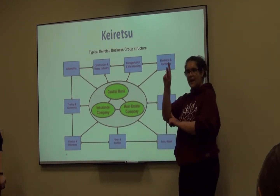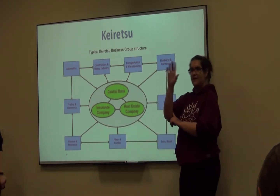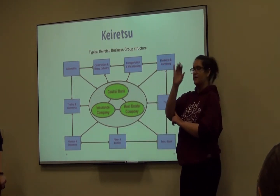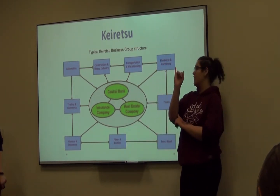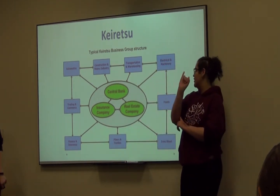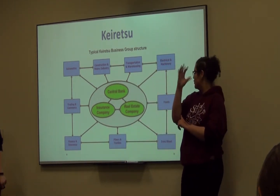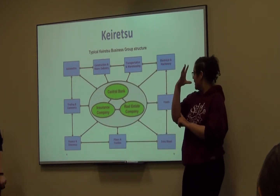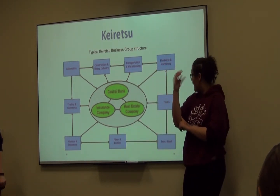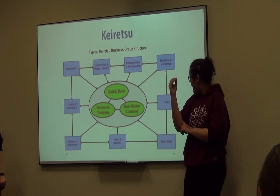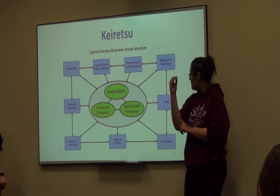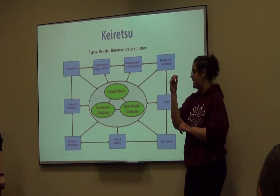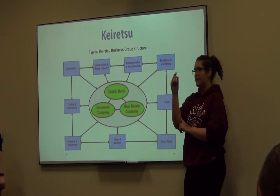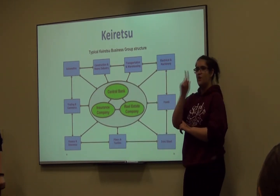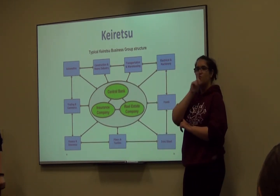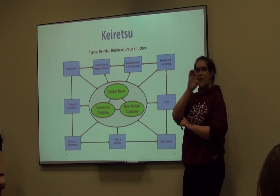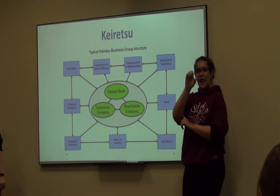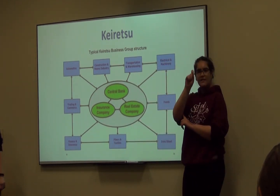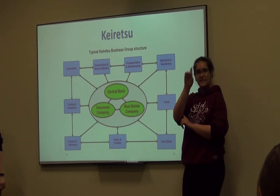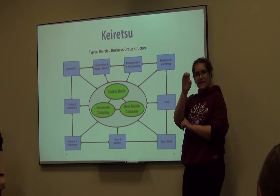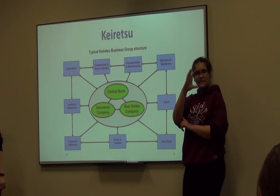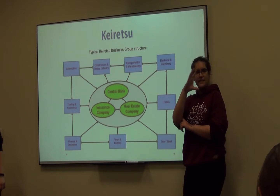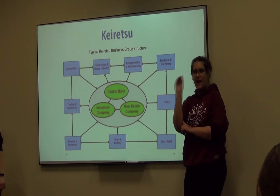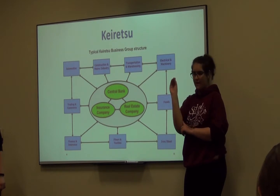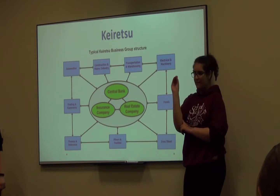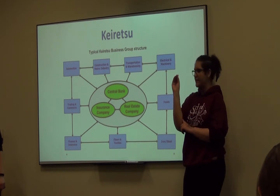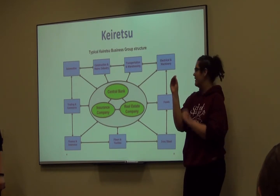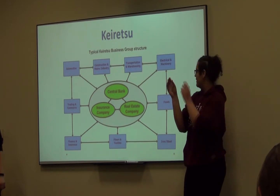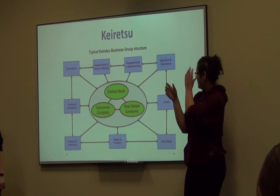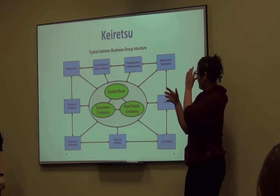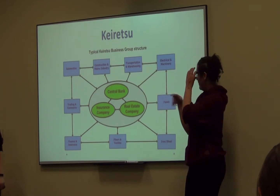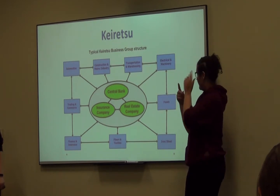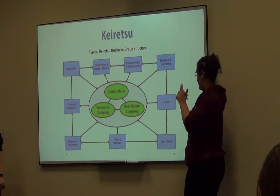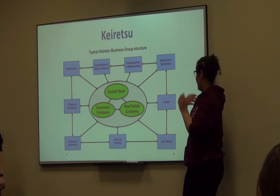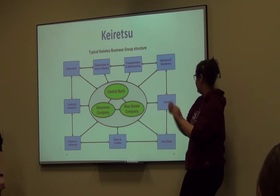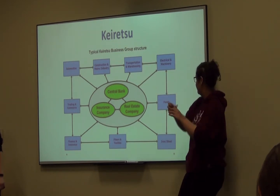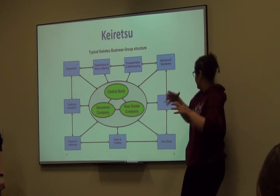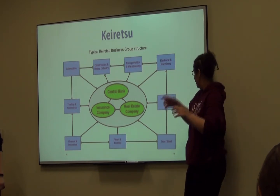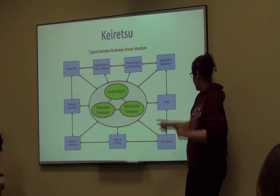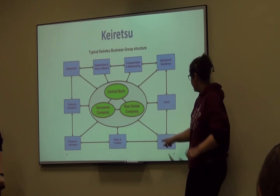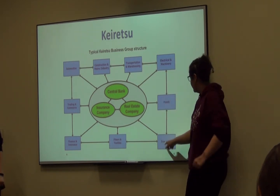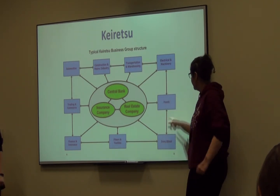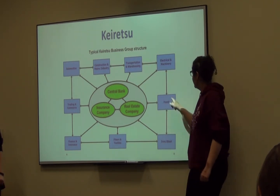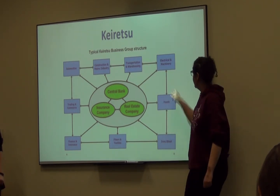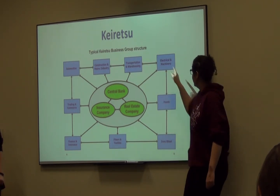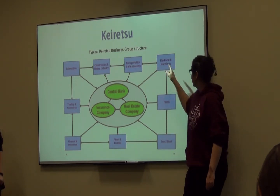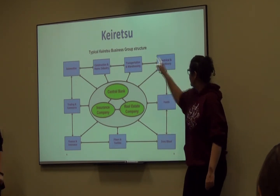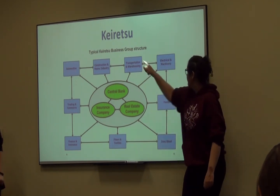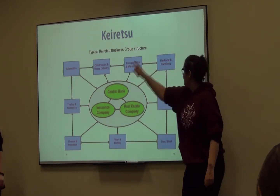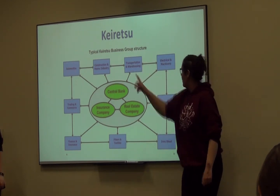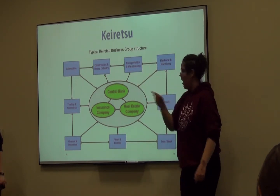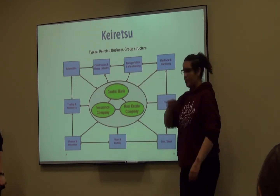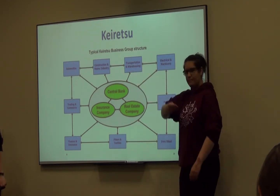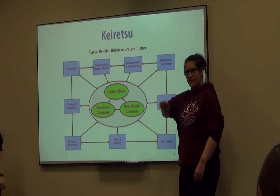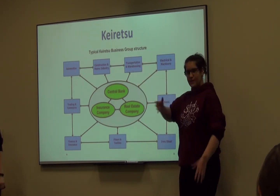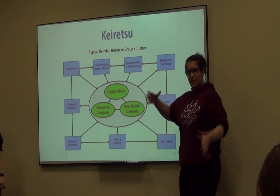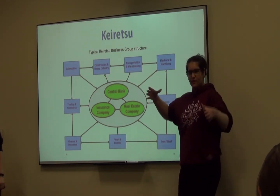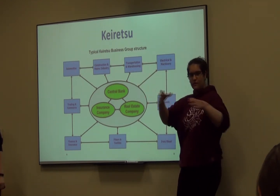It shows the bank in the middle and real estate companies and insurance companies, then branching out to other companies like